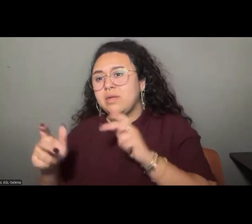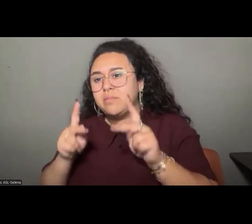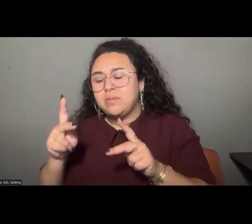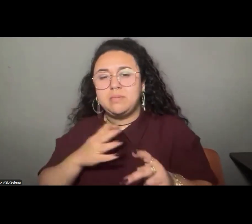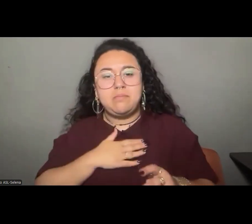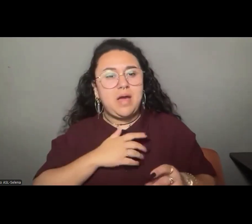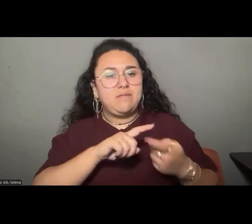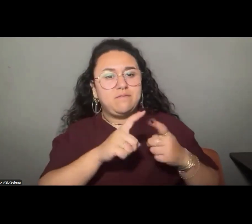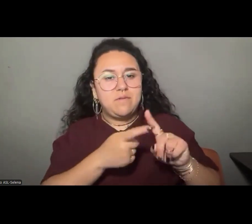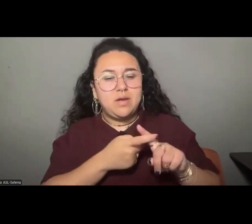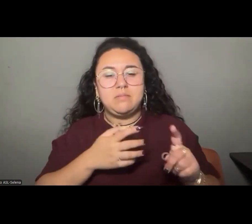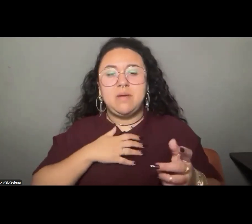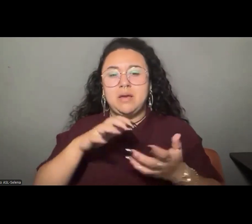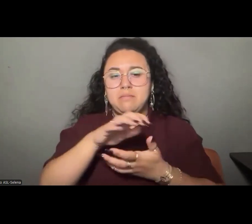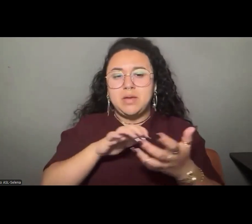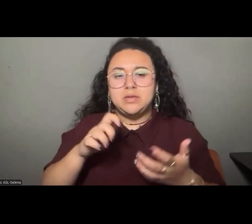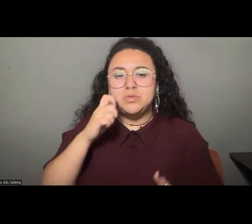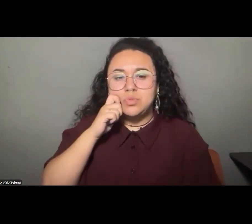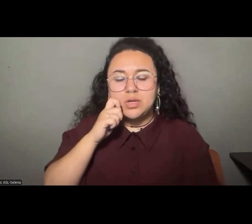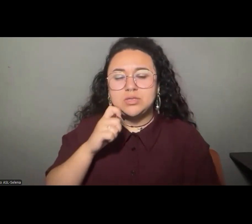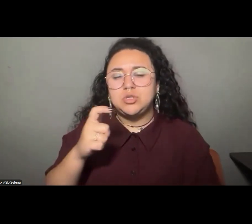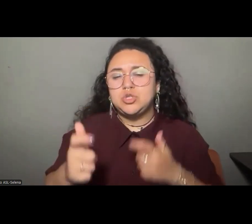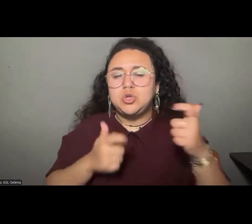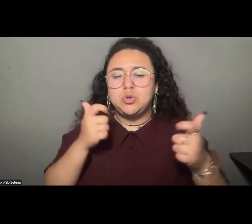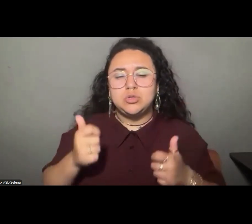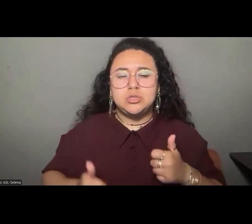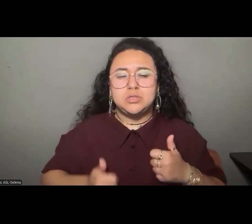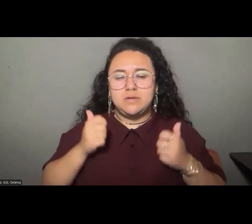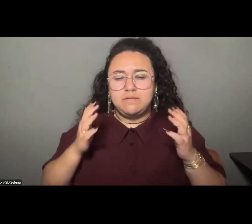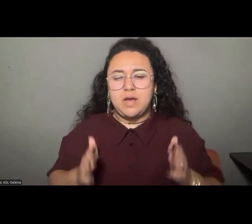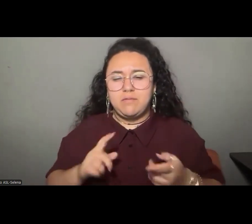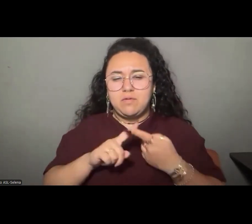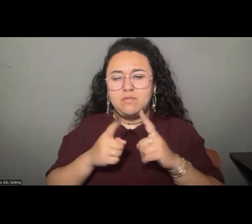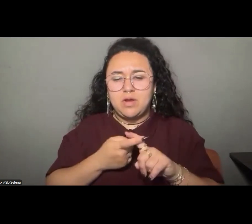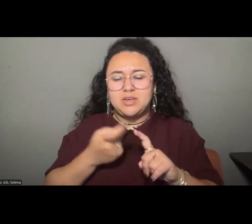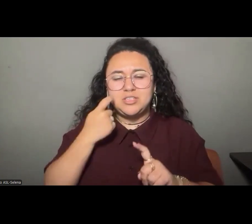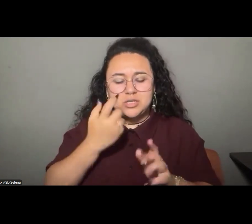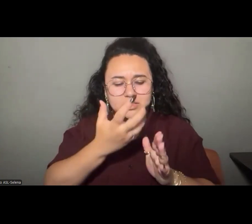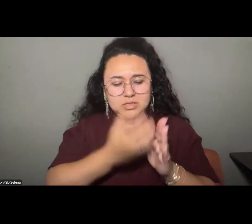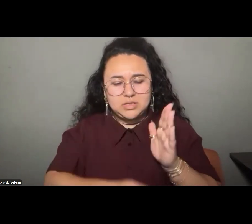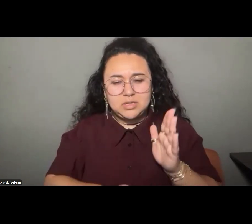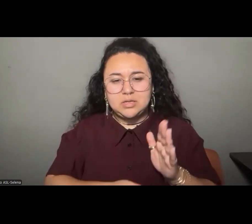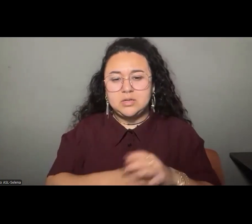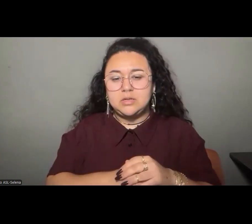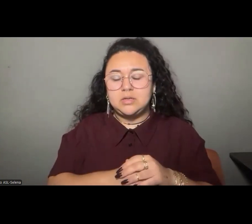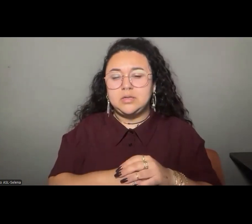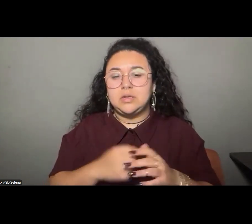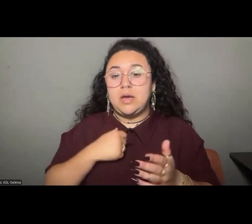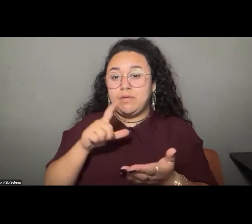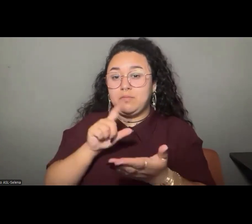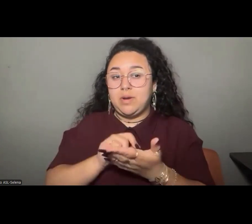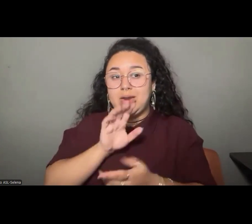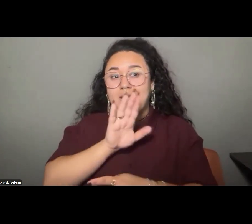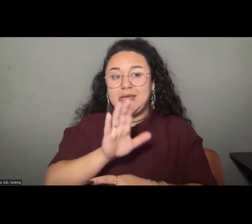race, queer, huge survivor friend just died. And I was like, I'm just sitting there and I'm like, I'm gonna have to put I'm gonna have to print out his picture and put it on